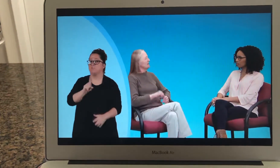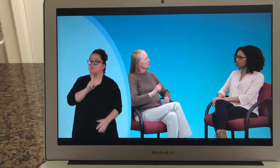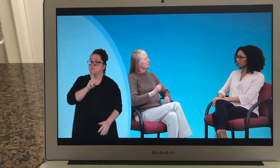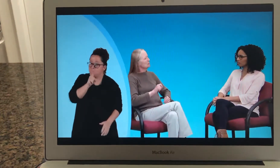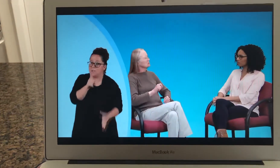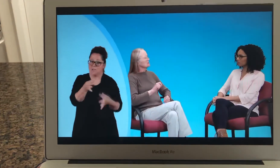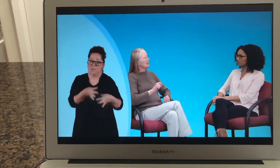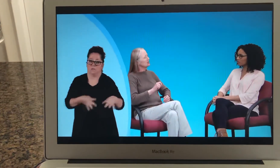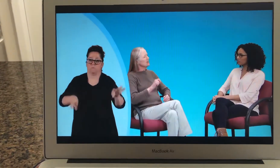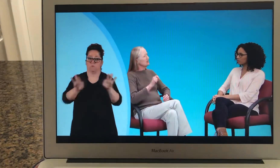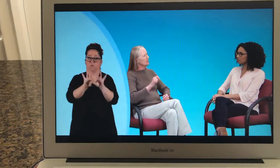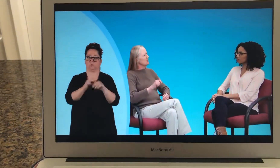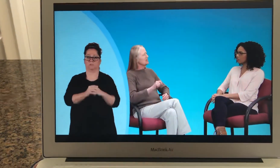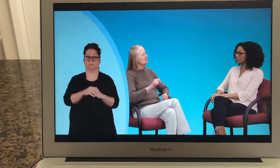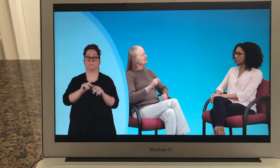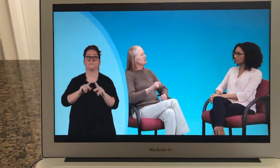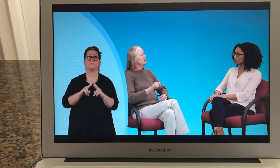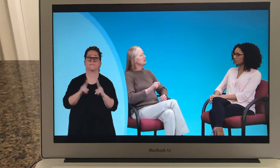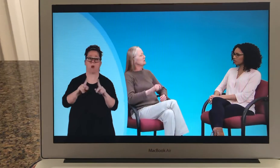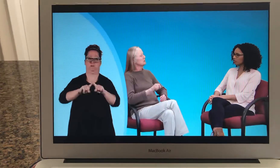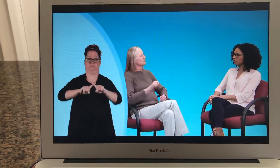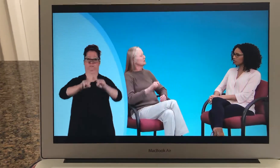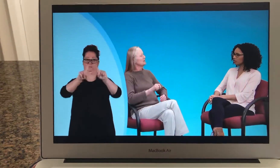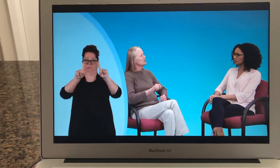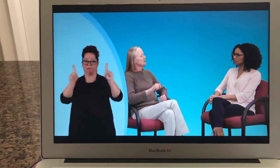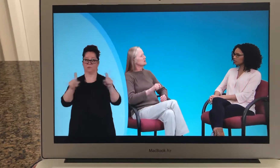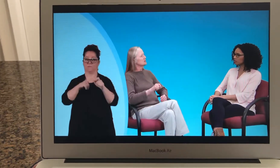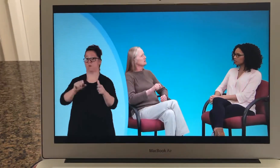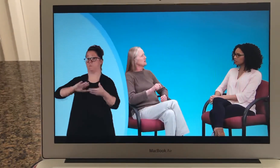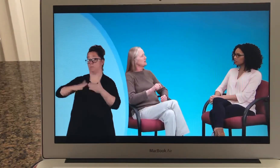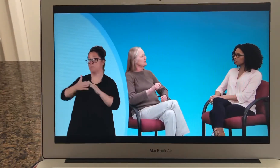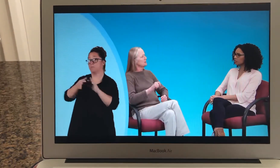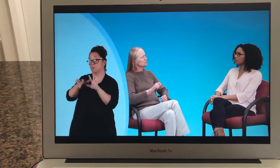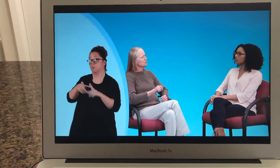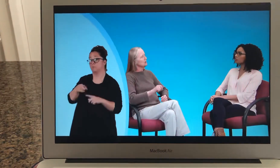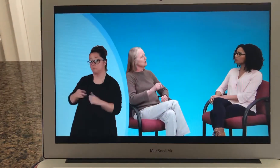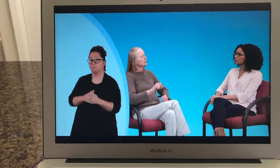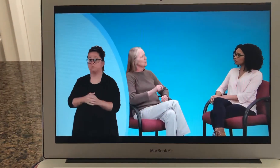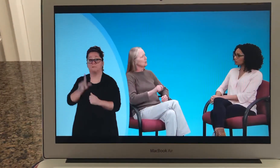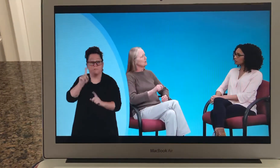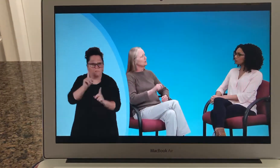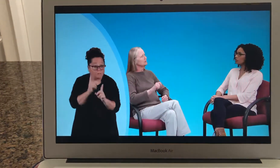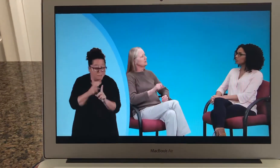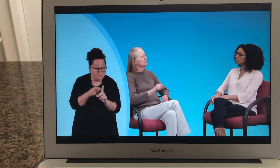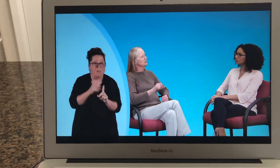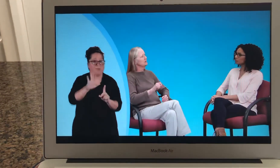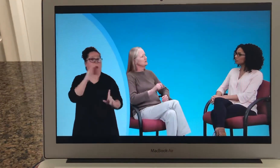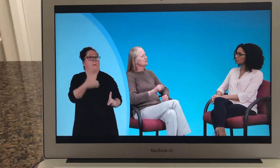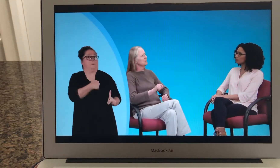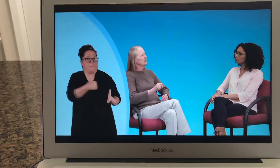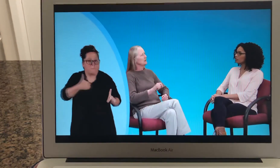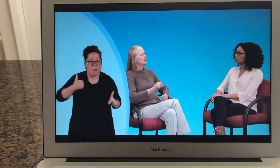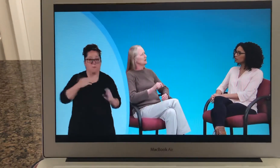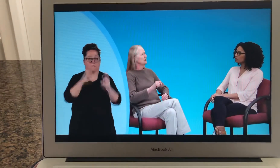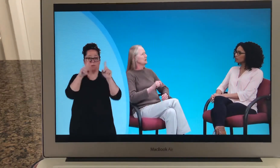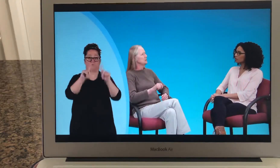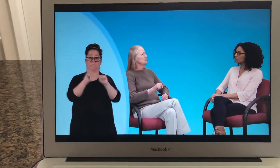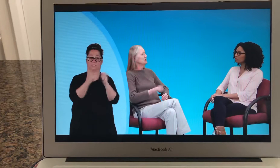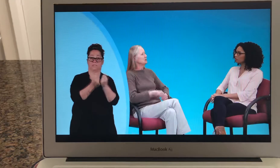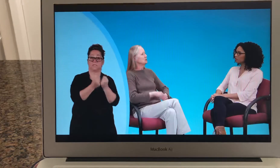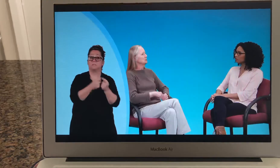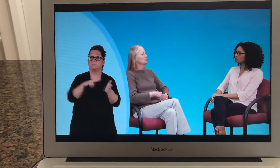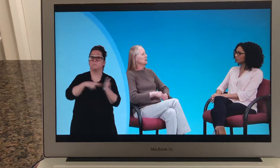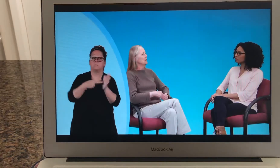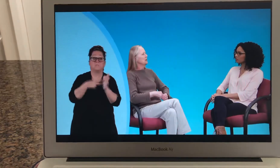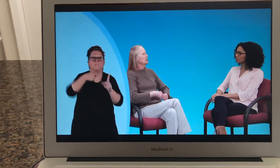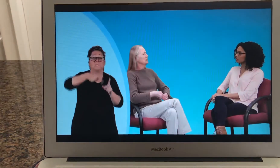paper, a form. That's really important. And it's because it's very different from community interpreting. As a